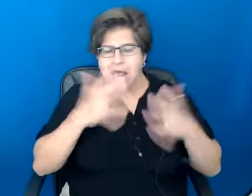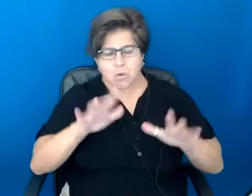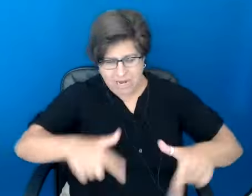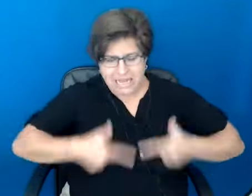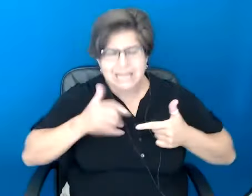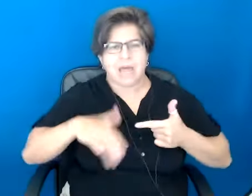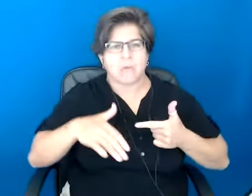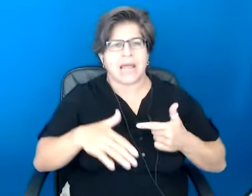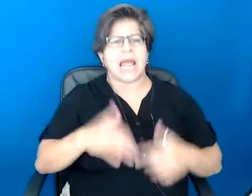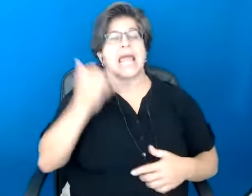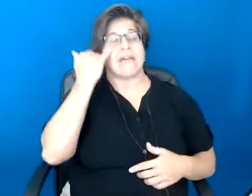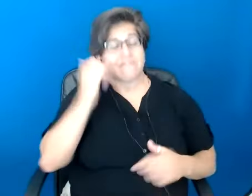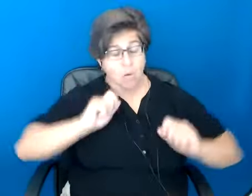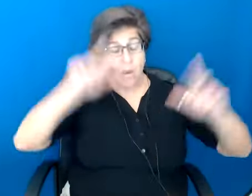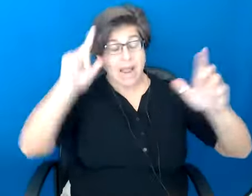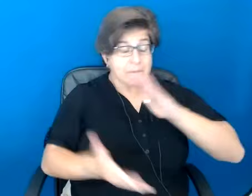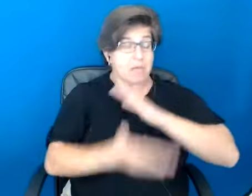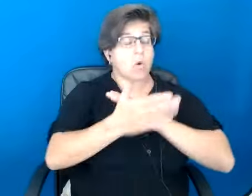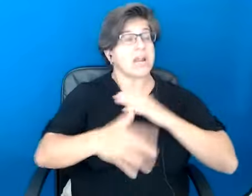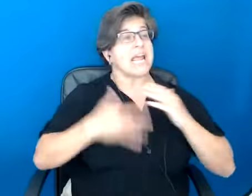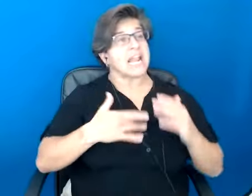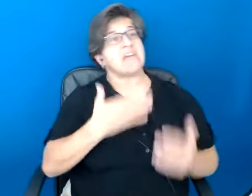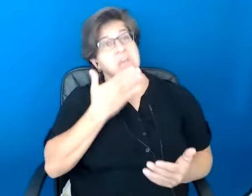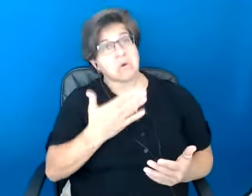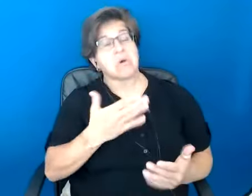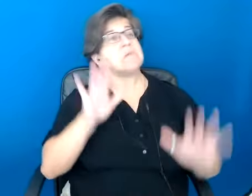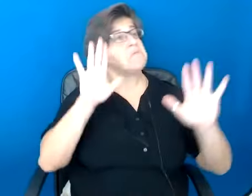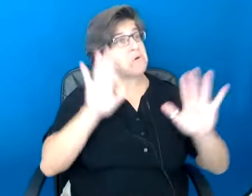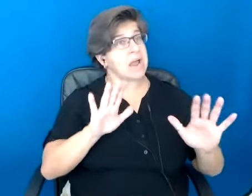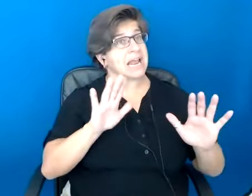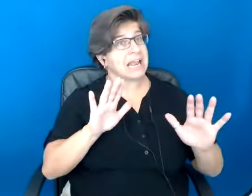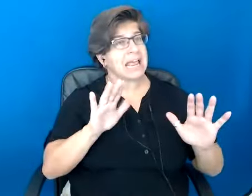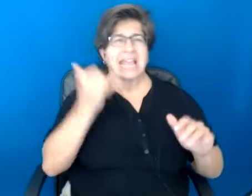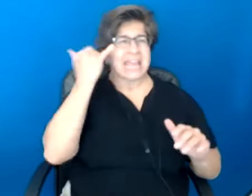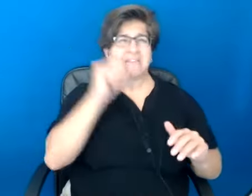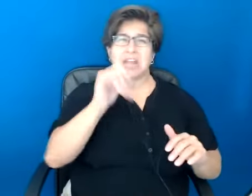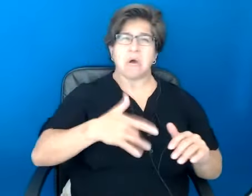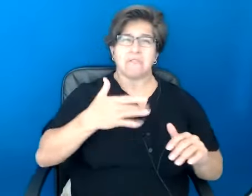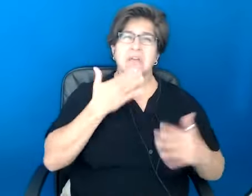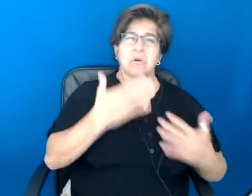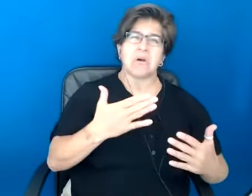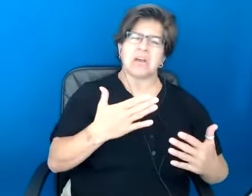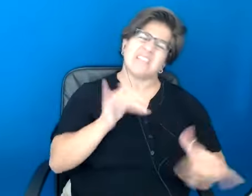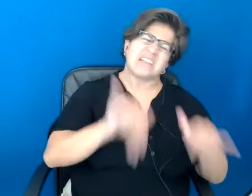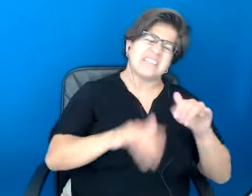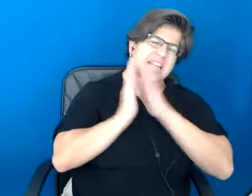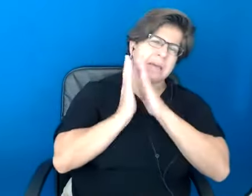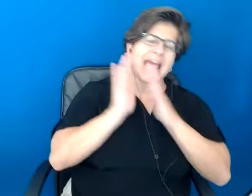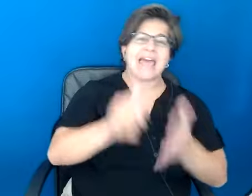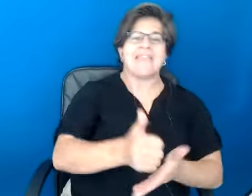months, 5 months, 4 months. He went, and I don't want to live my life like that. I get up in the morning and I live for the day. And if I'm well for the day, that's great.